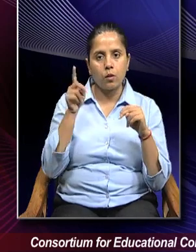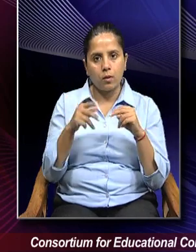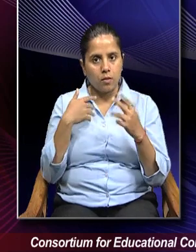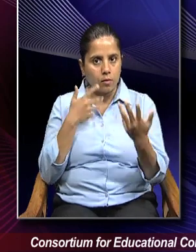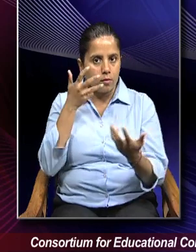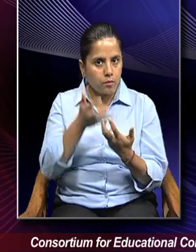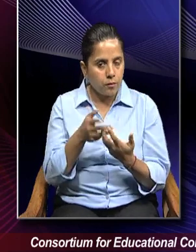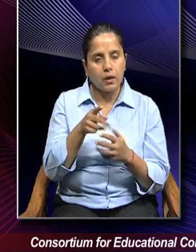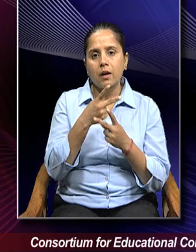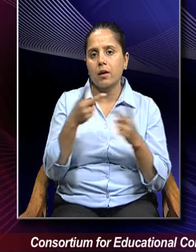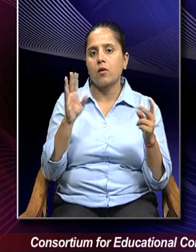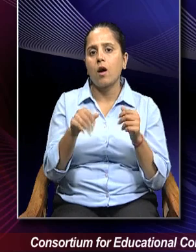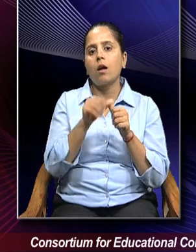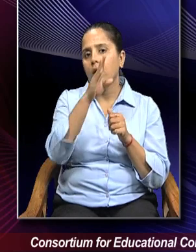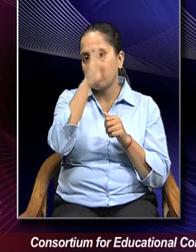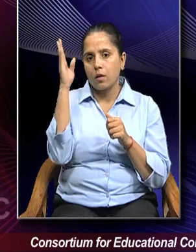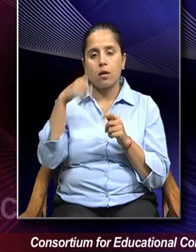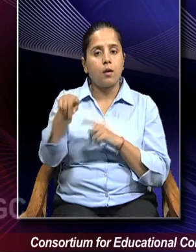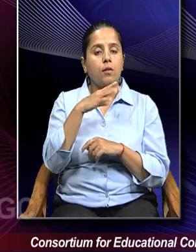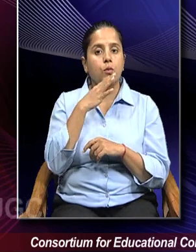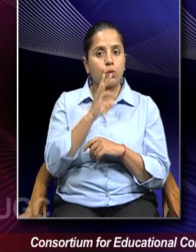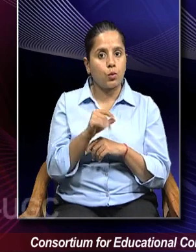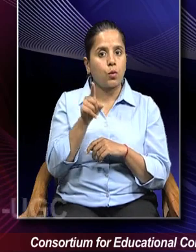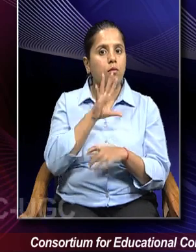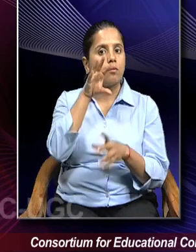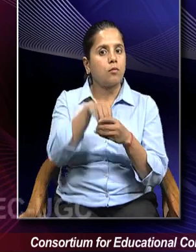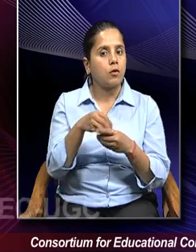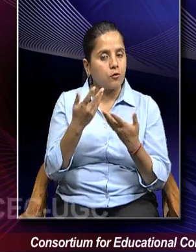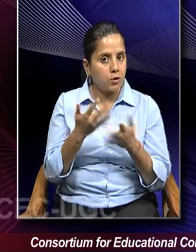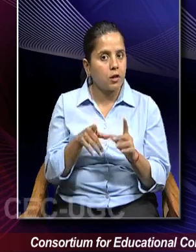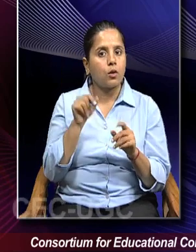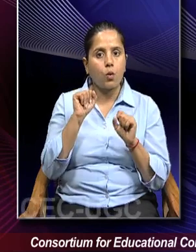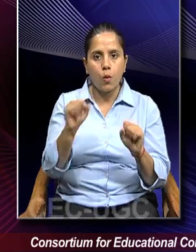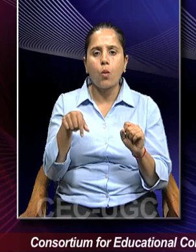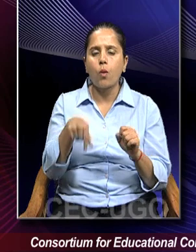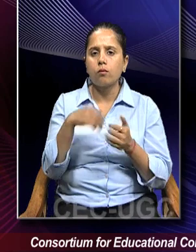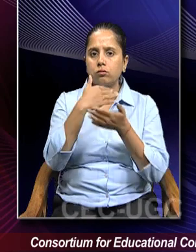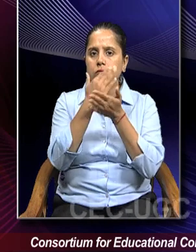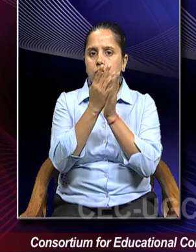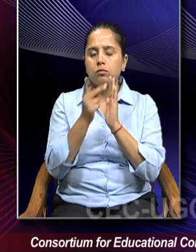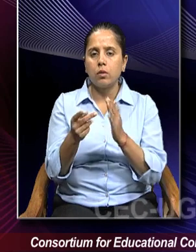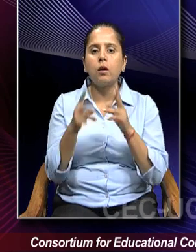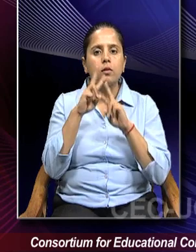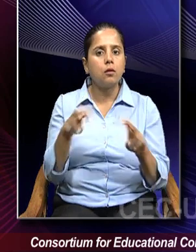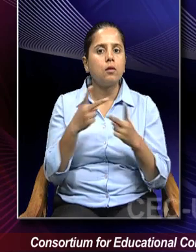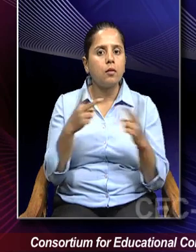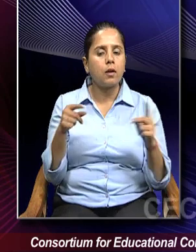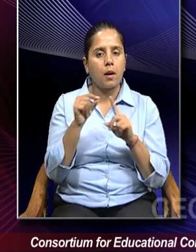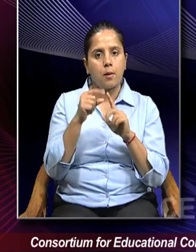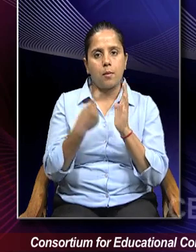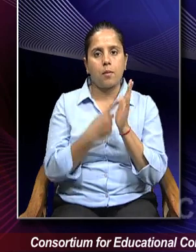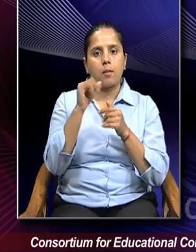are different academicians who have actually contributed to this very segment of the study, that is called praxis